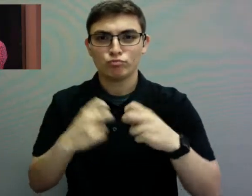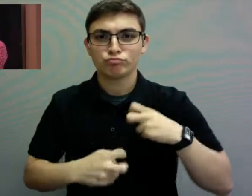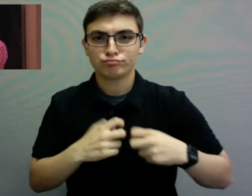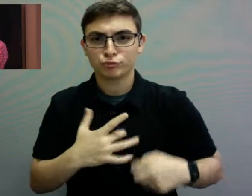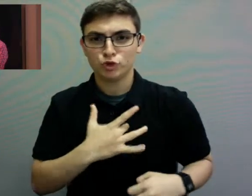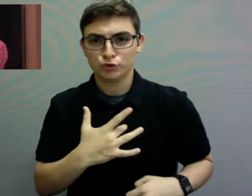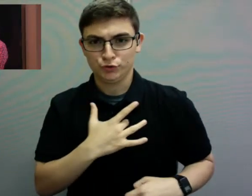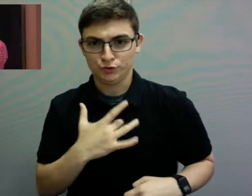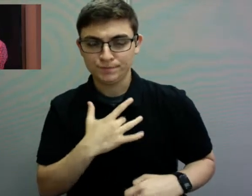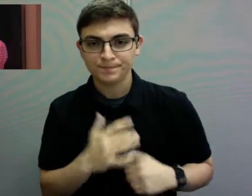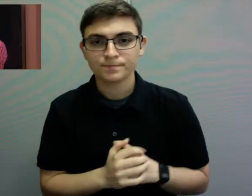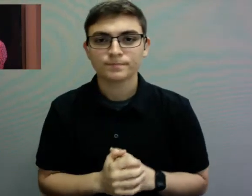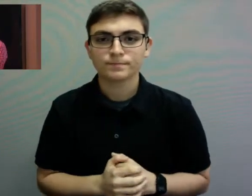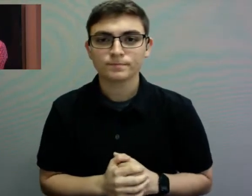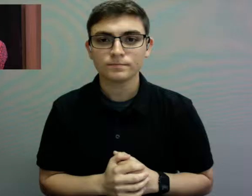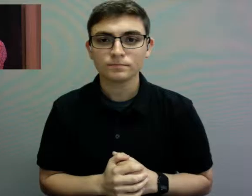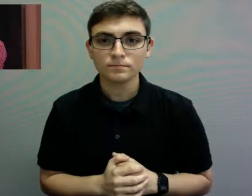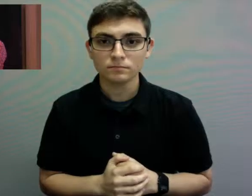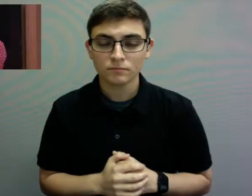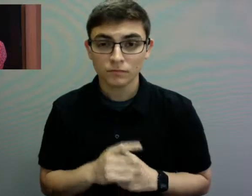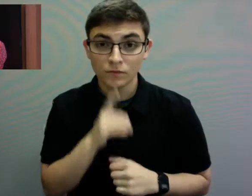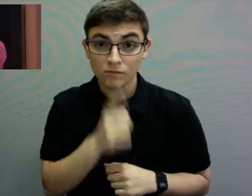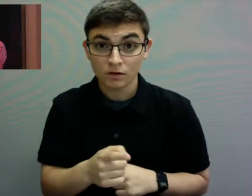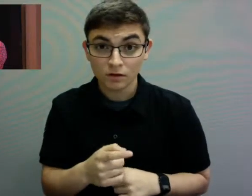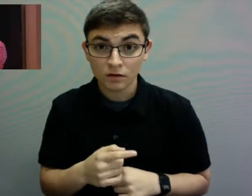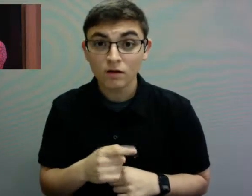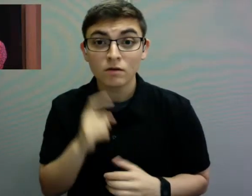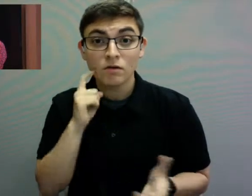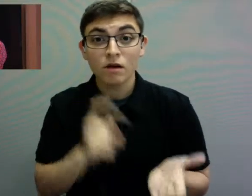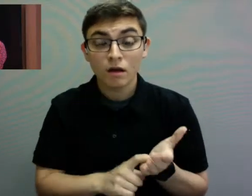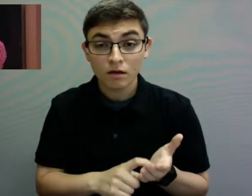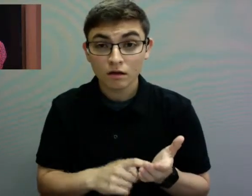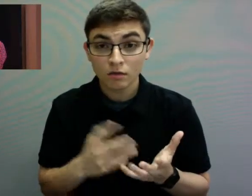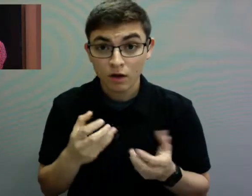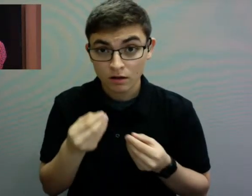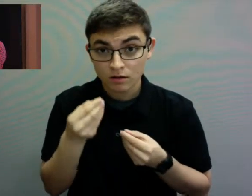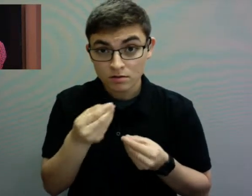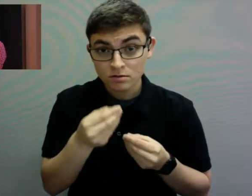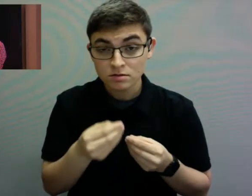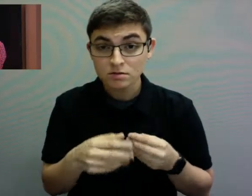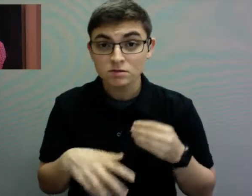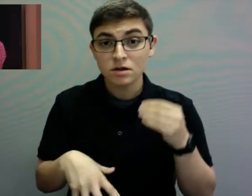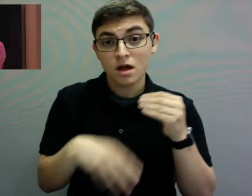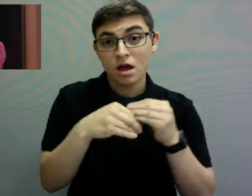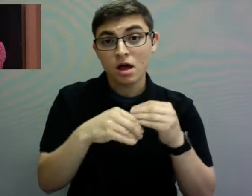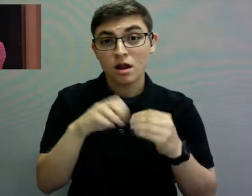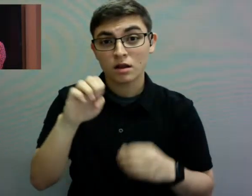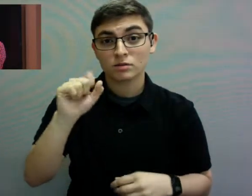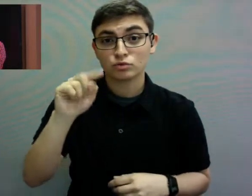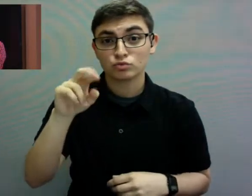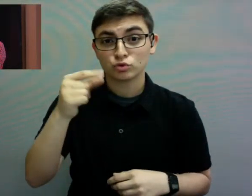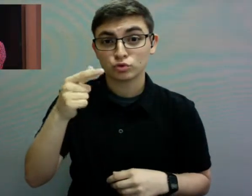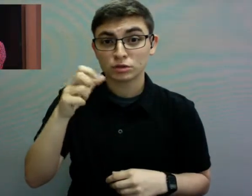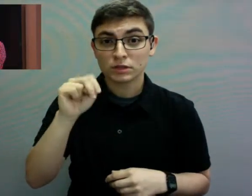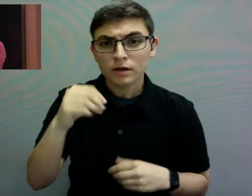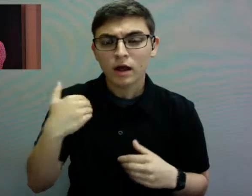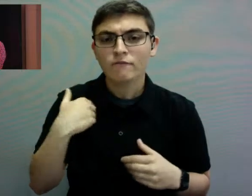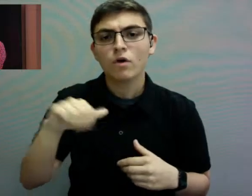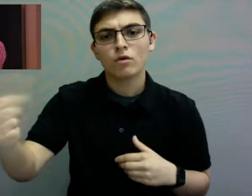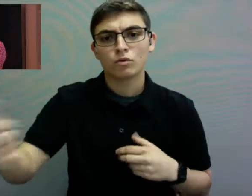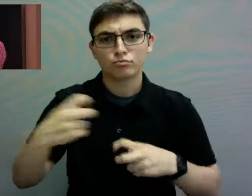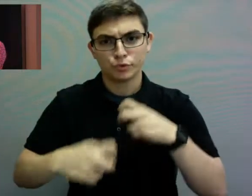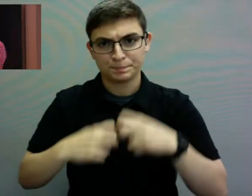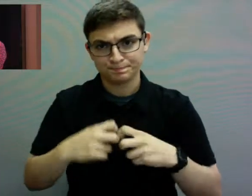helps with the heart. But they found that when they try to give estrogen, there's some drawbacks and other side effects, and you know,